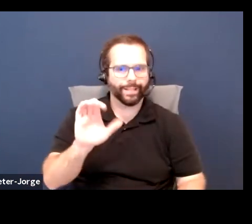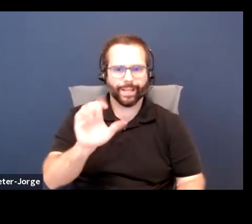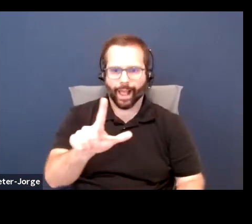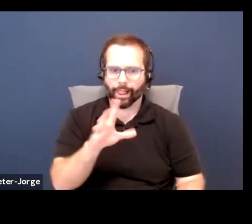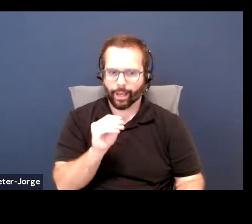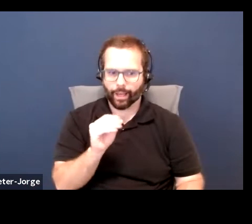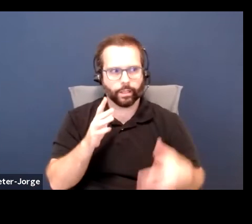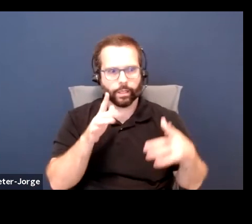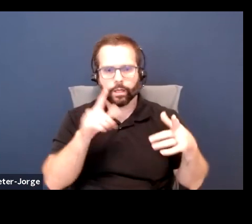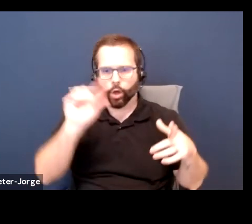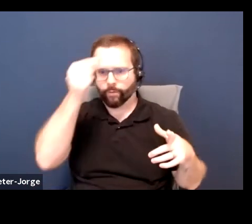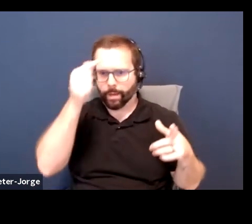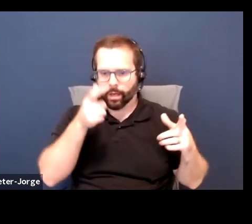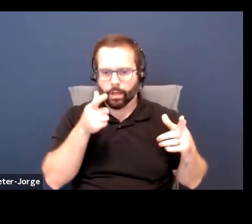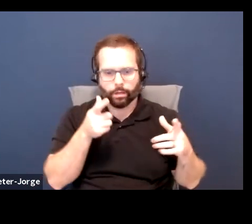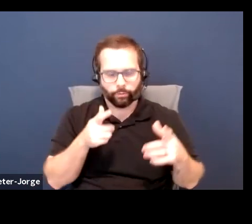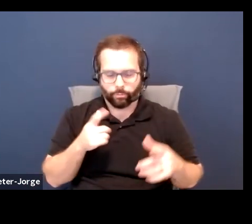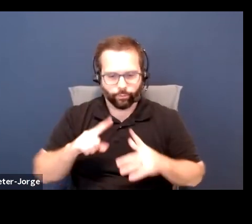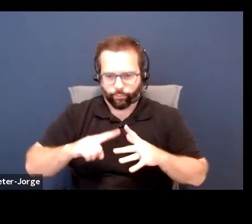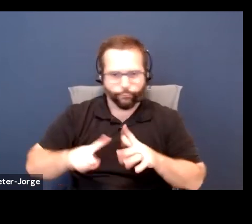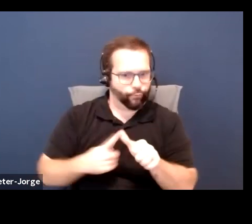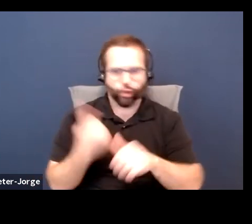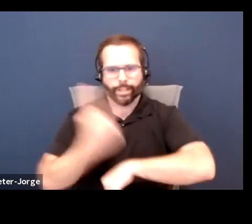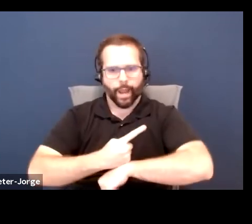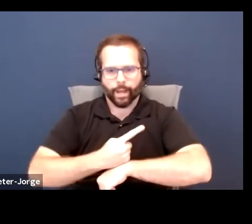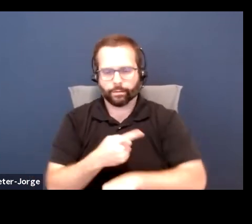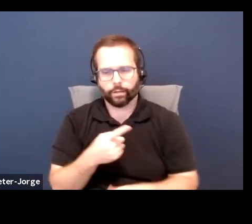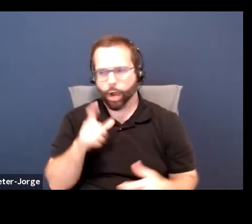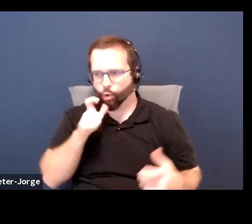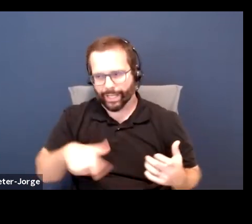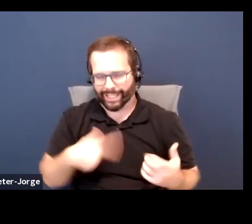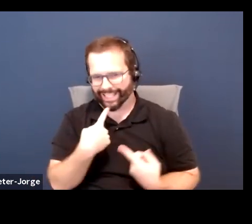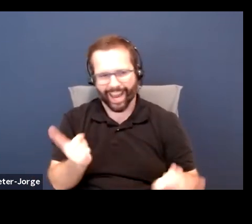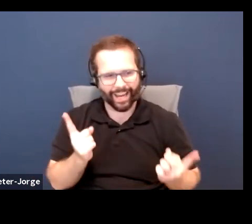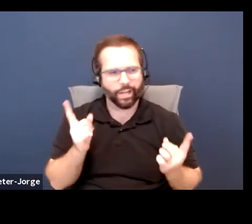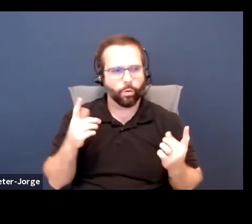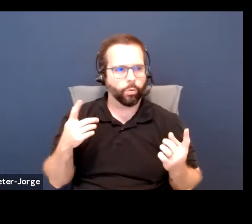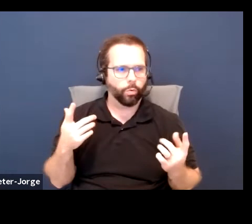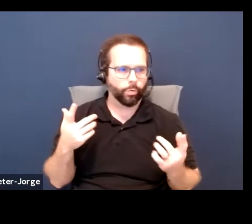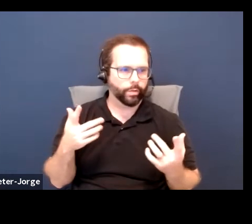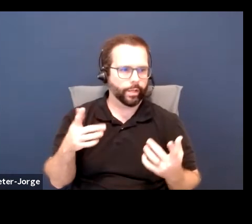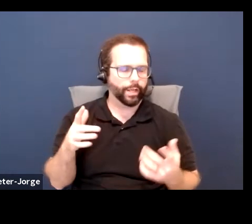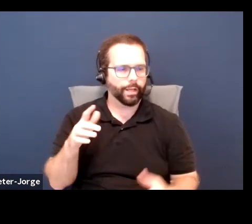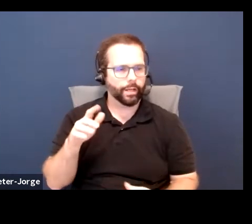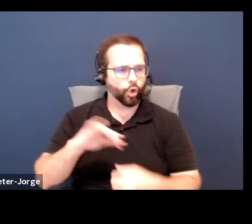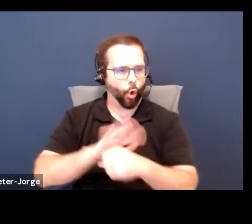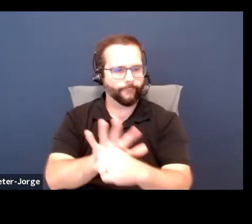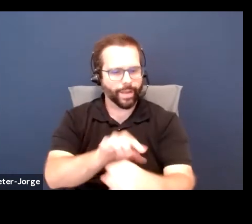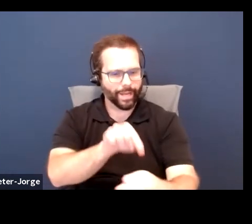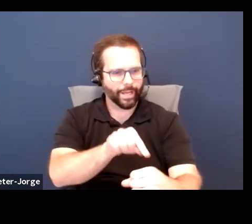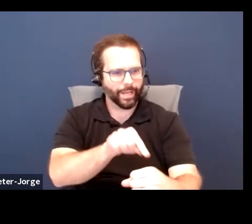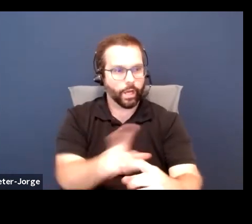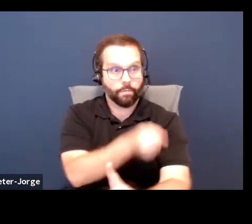here. I know I don't have to say to all of you how devastatingly impacted disabled people have been